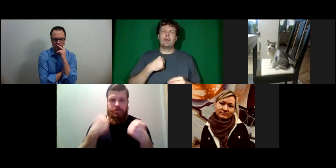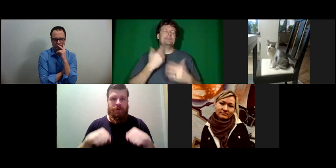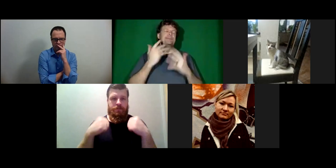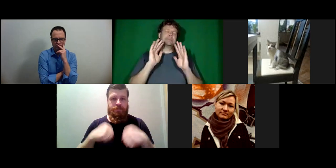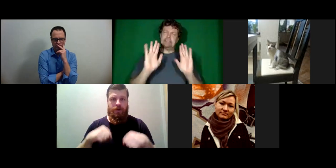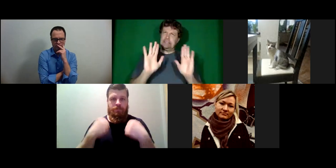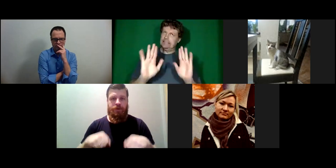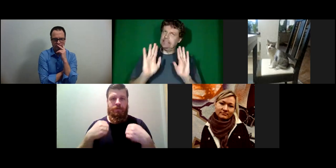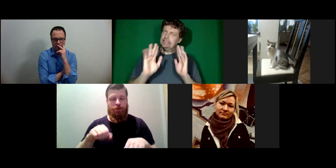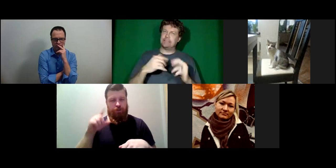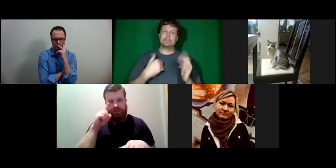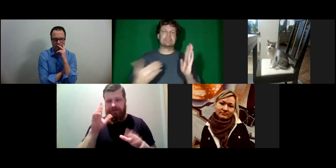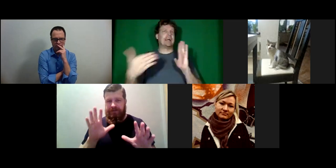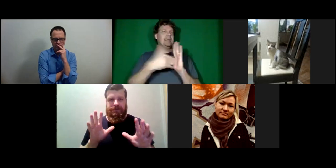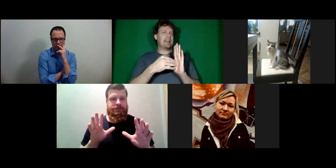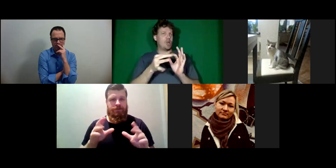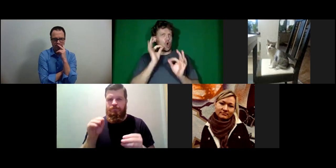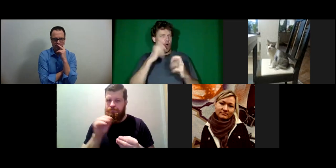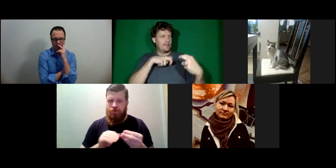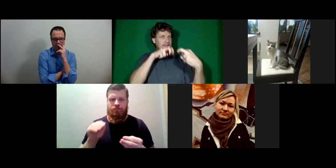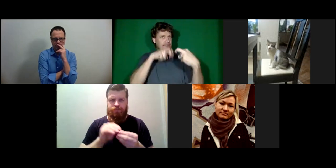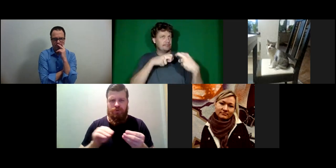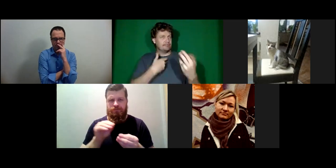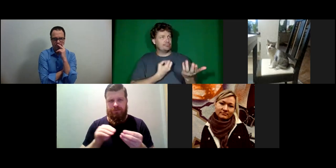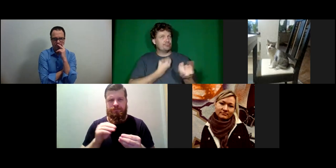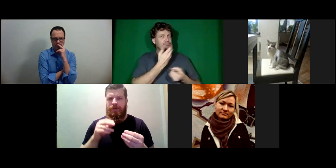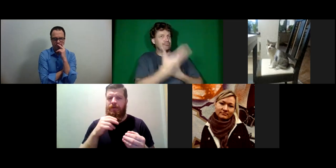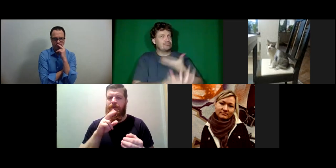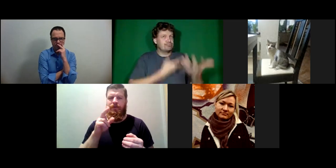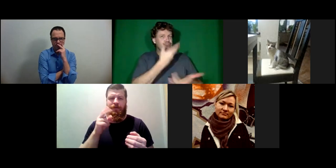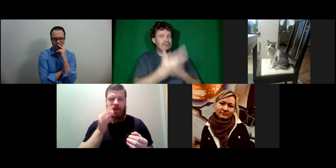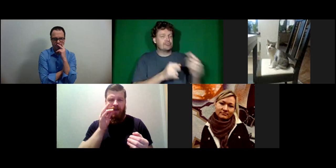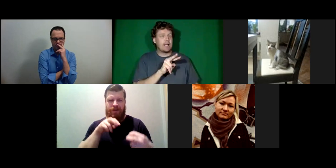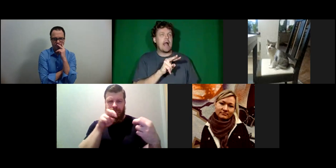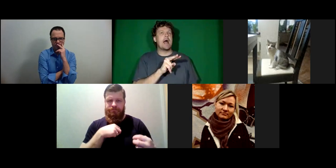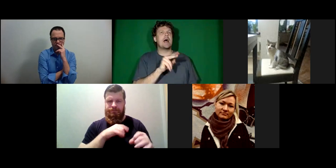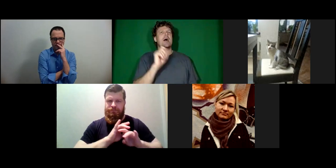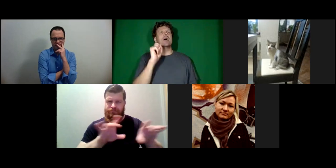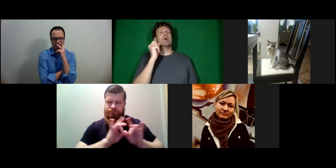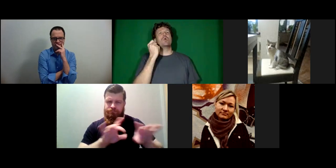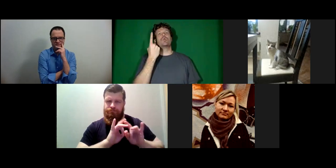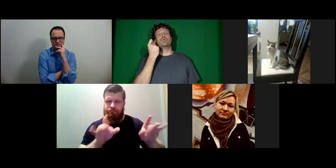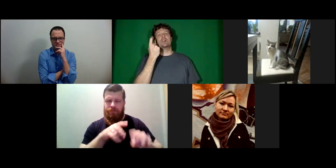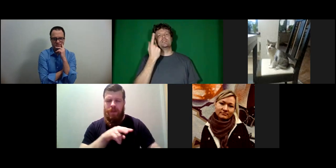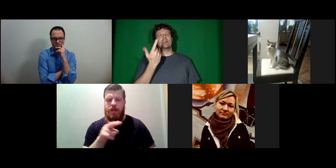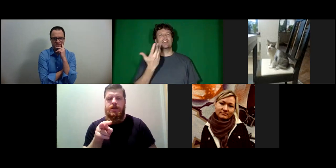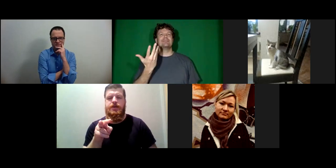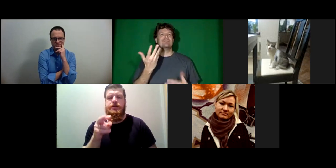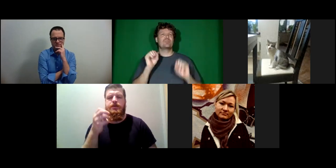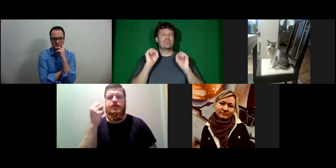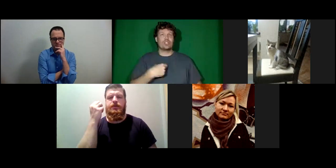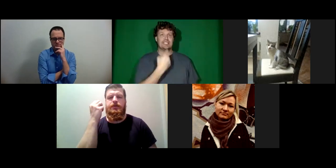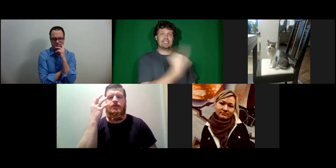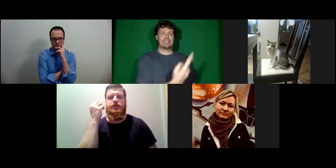roll. And I knew I had this balance issue. Again, I also shared this with my coach and